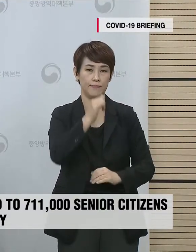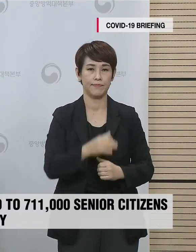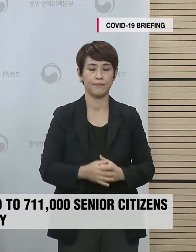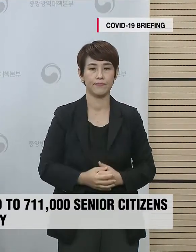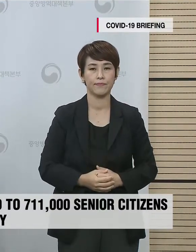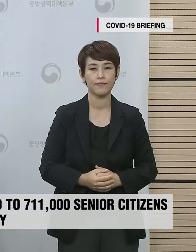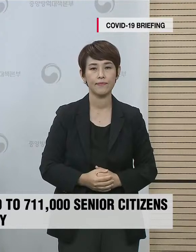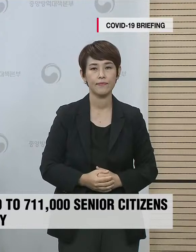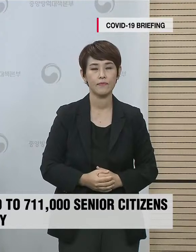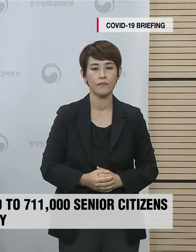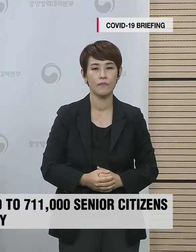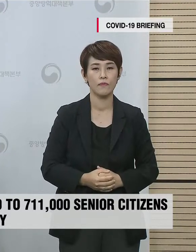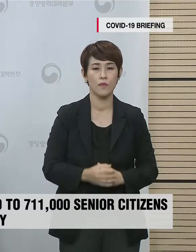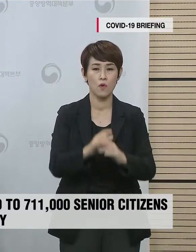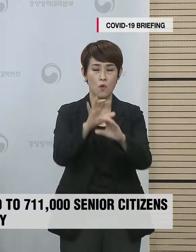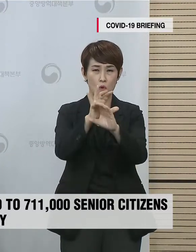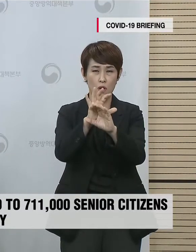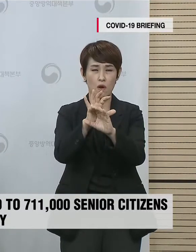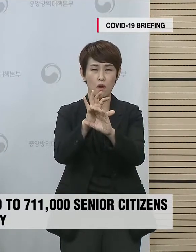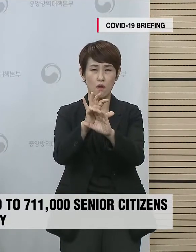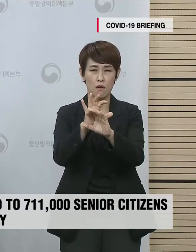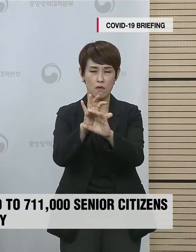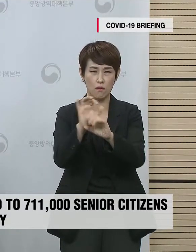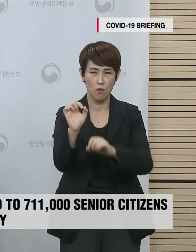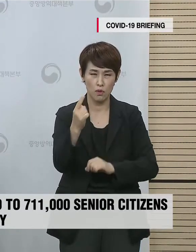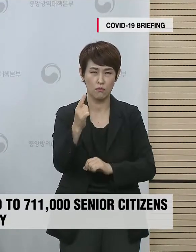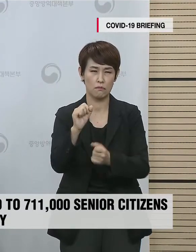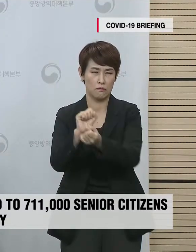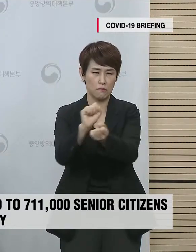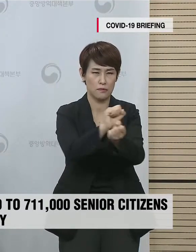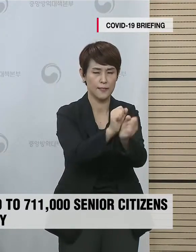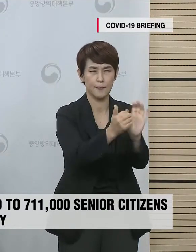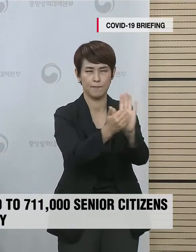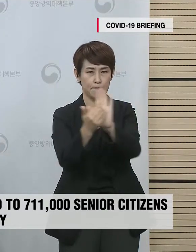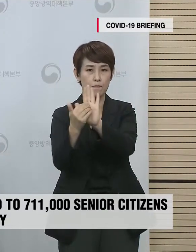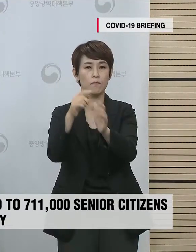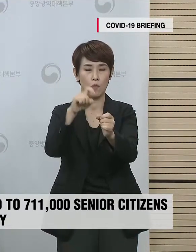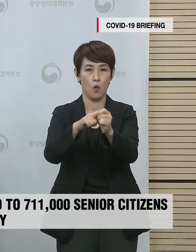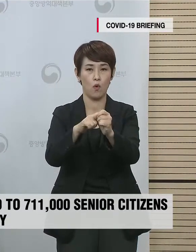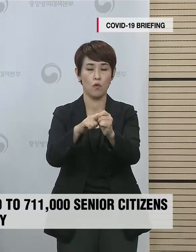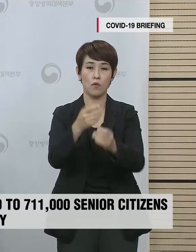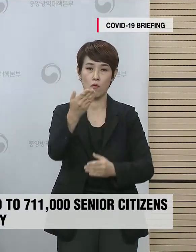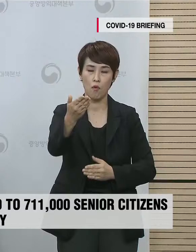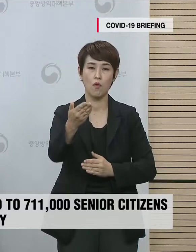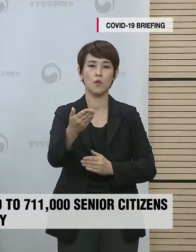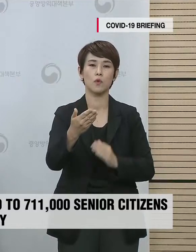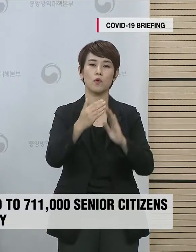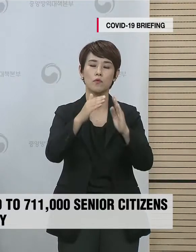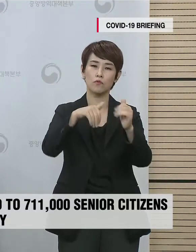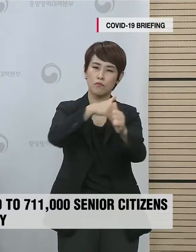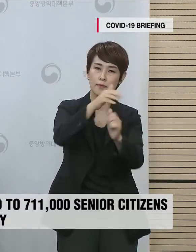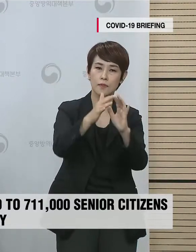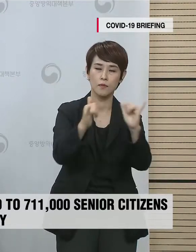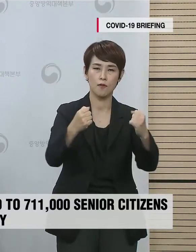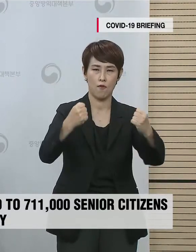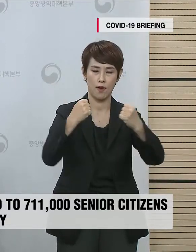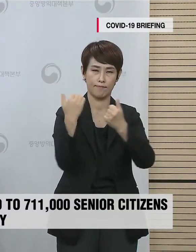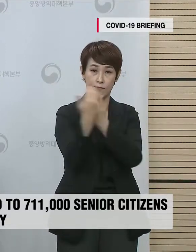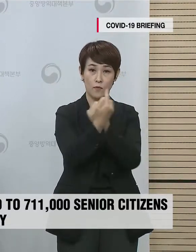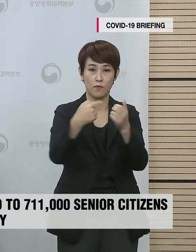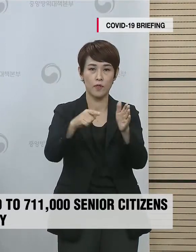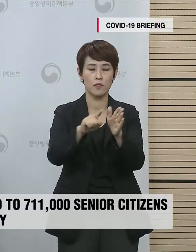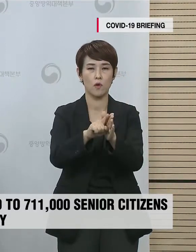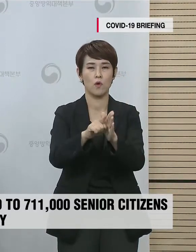the virus to your loved ones, and it can also protect your own safety and health as well. In order to protect your and that